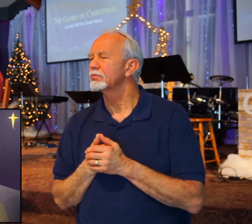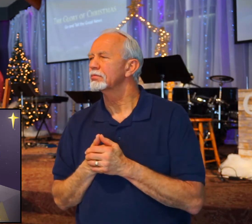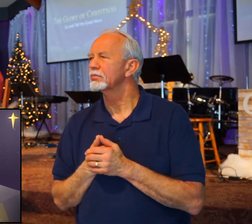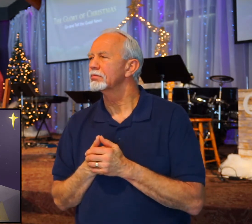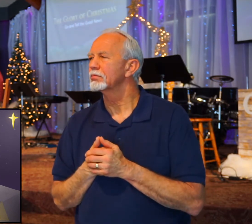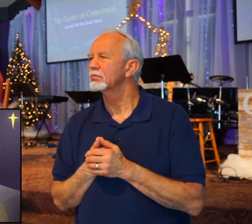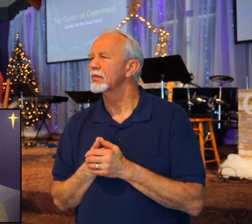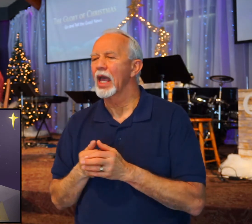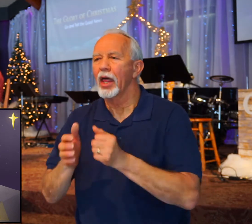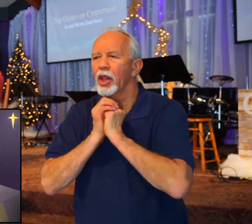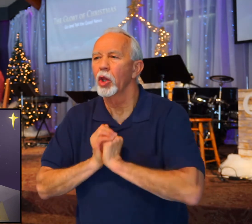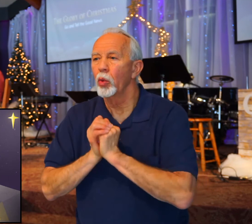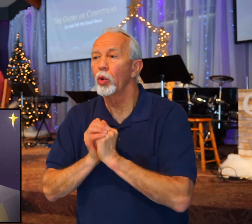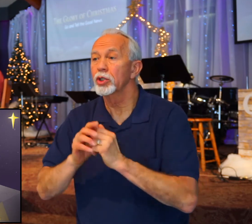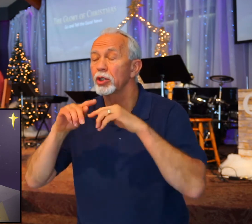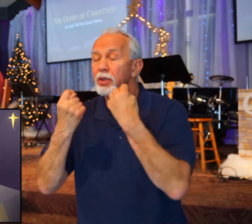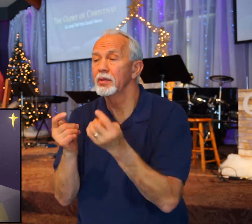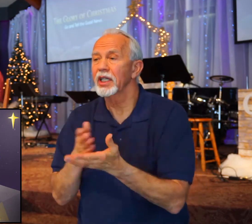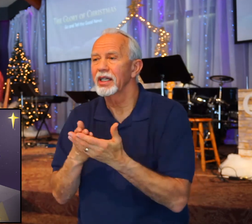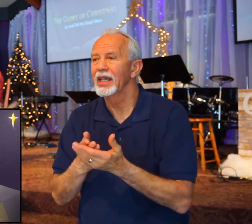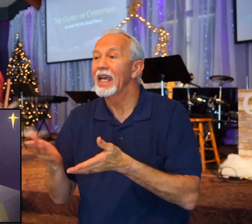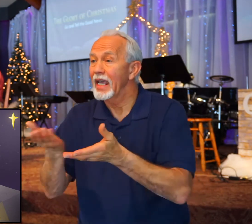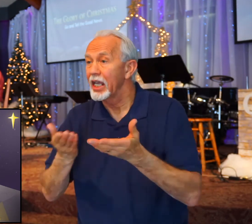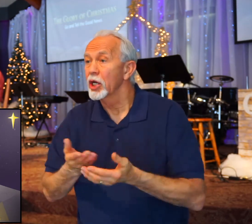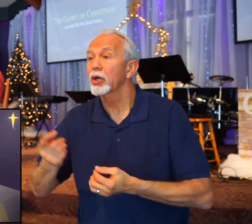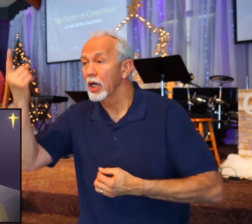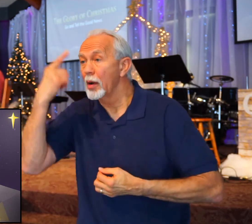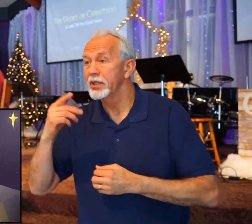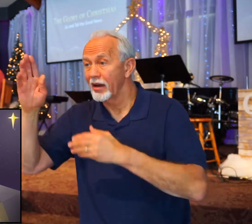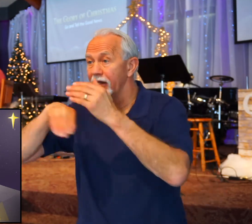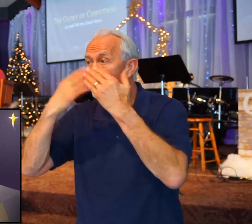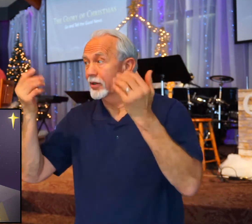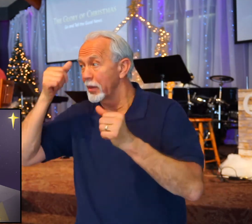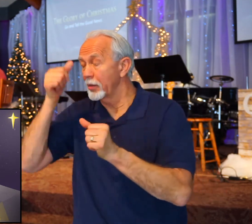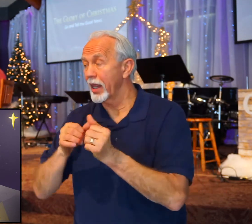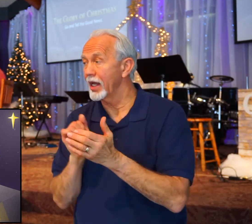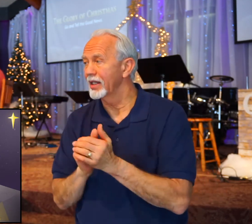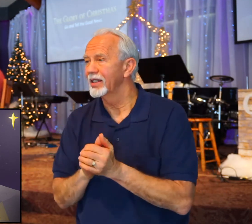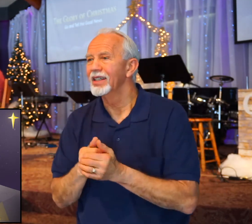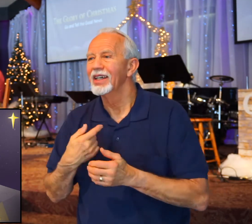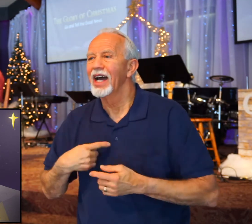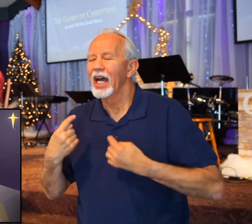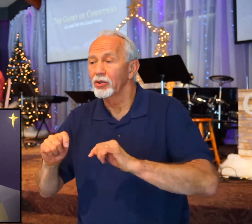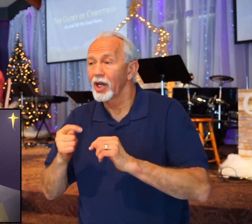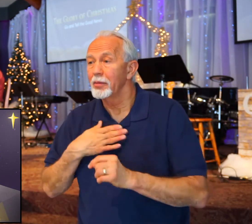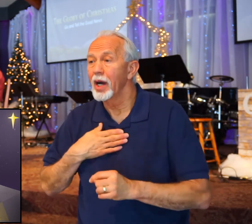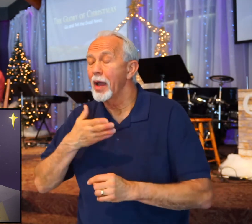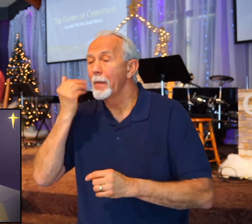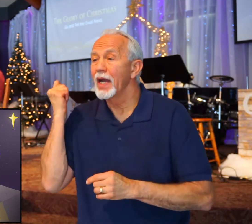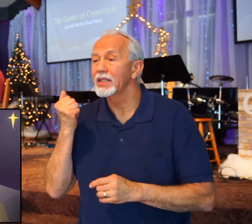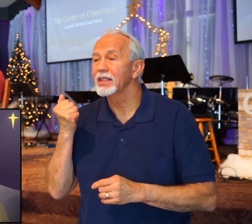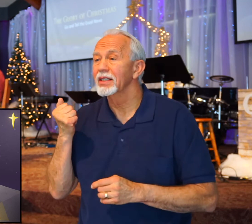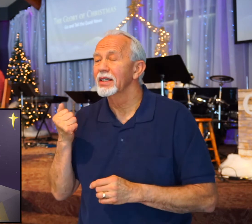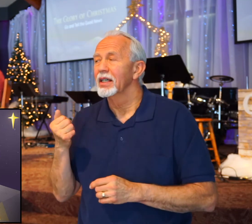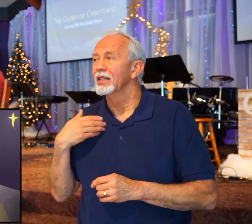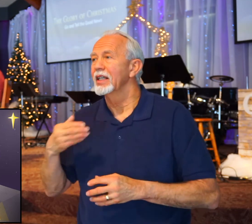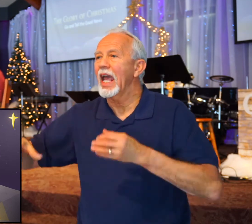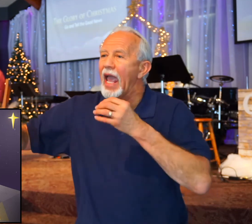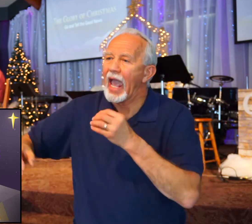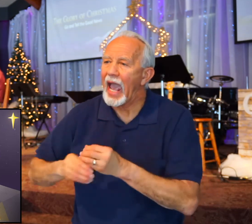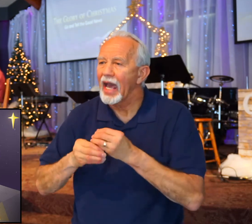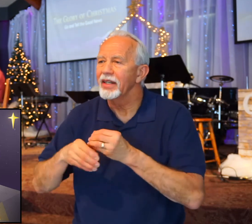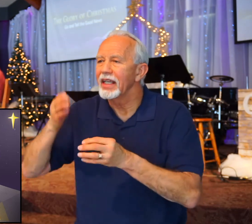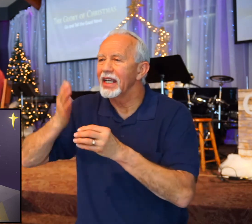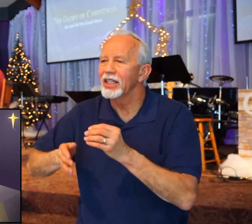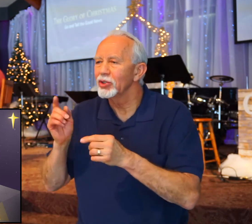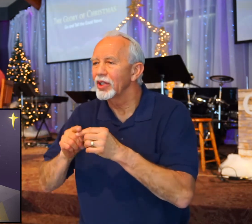the worship team sang a song, Here Comes Heaven. You remember that? I tried my best to get them to add a little addendum to